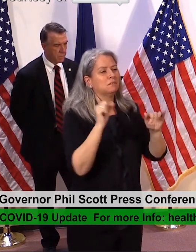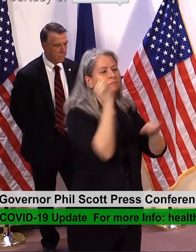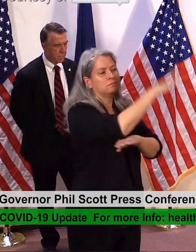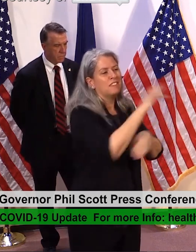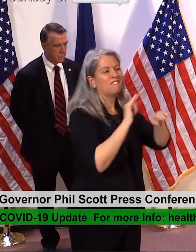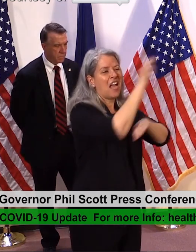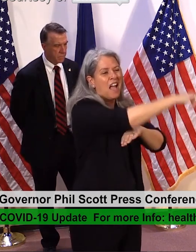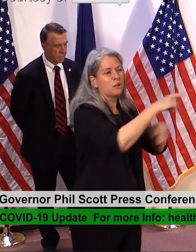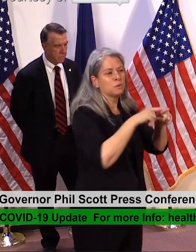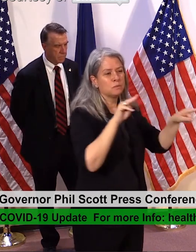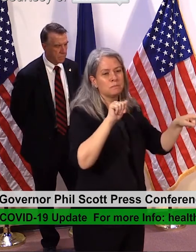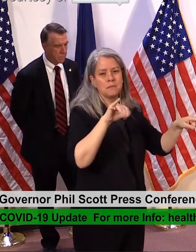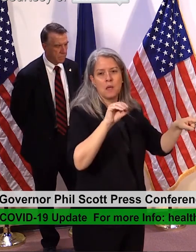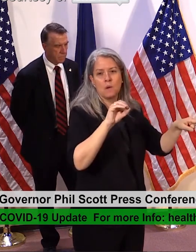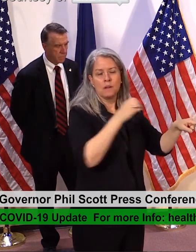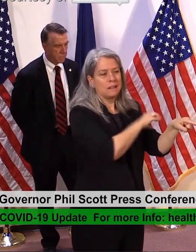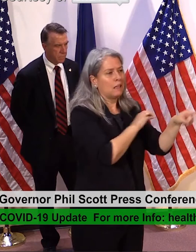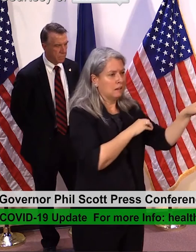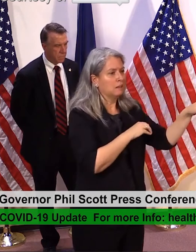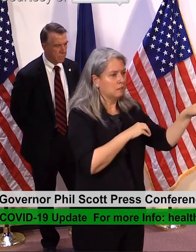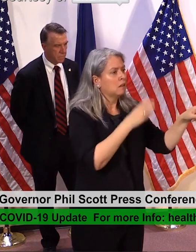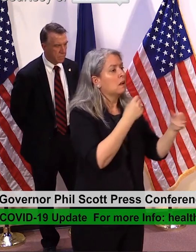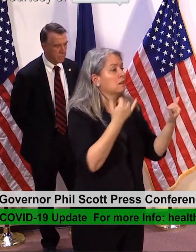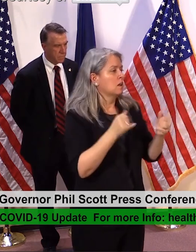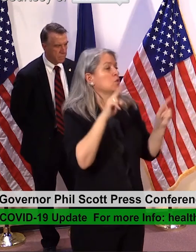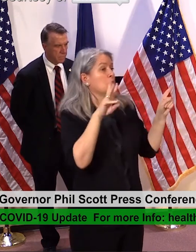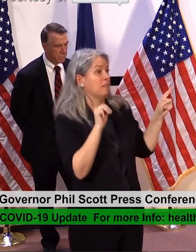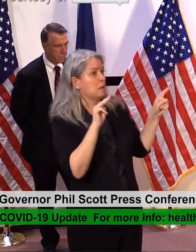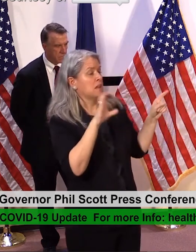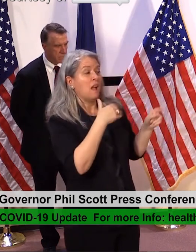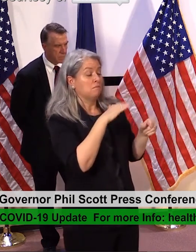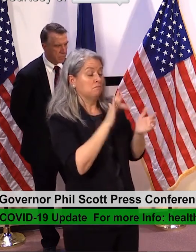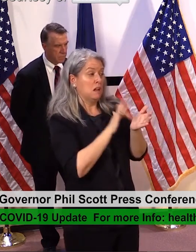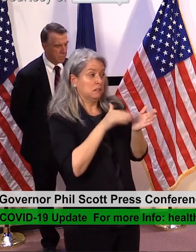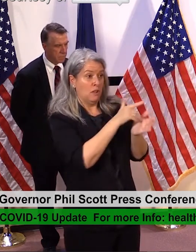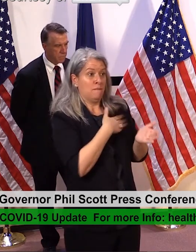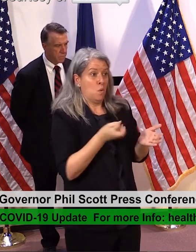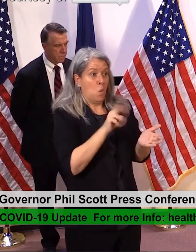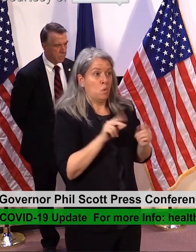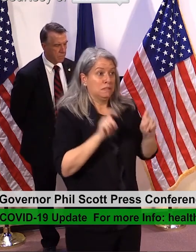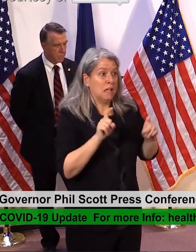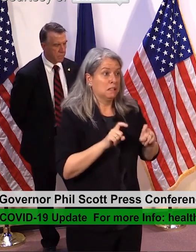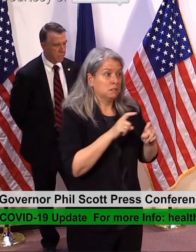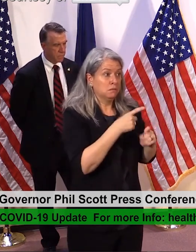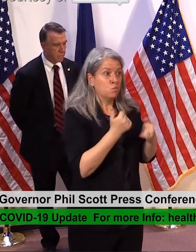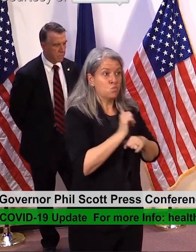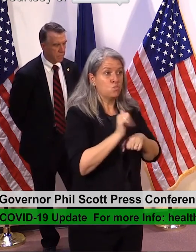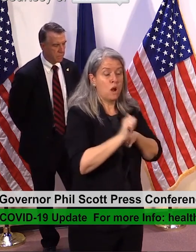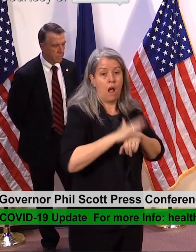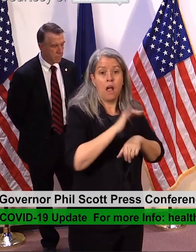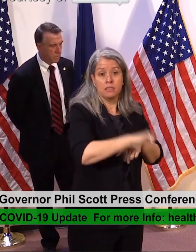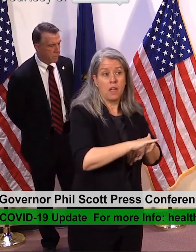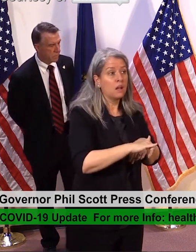UVM Medical Center is in the process of validating its own test and trying to secure the reagents it would need for that